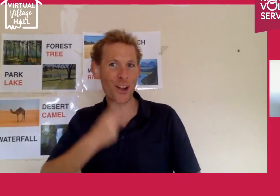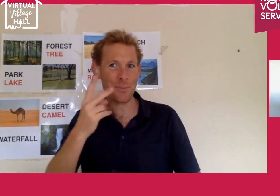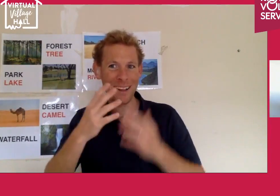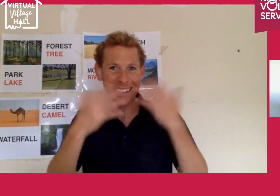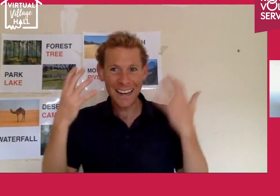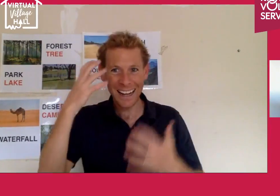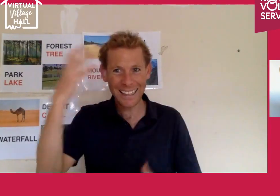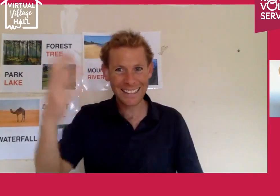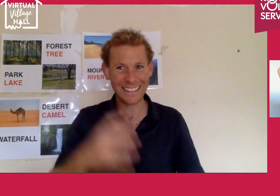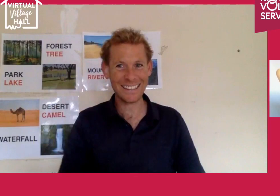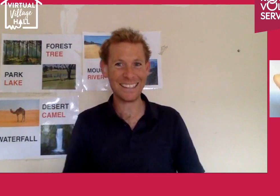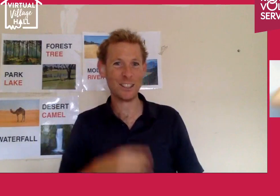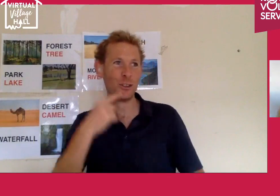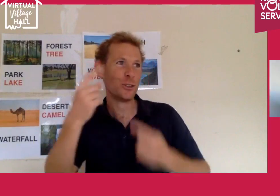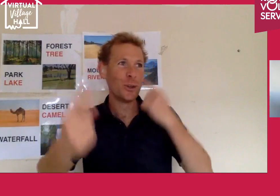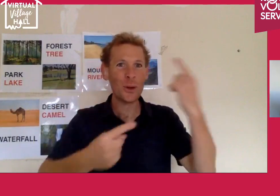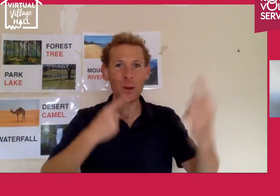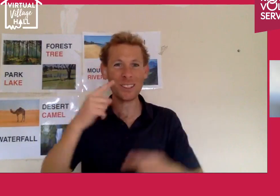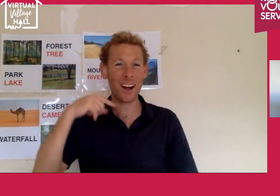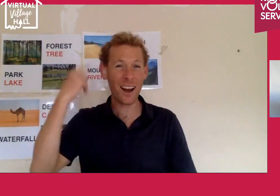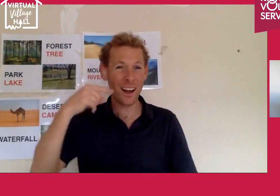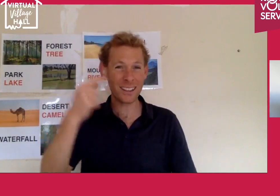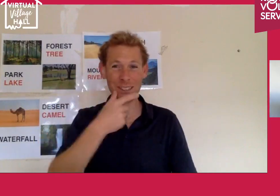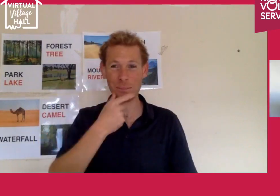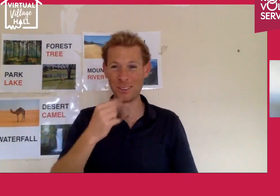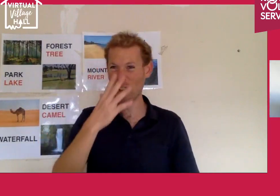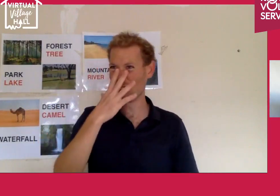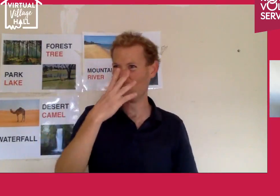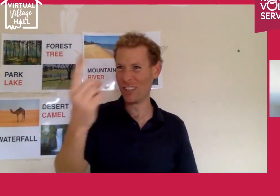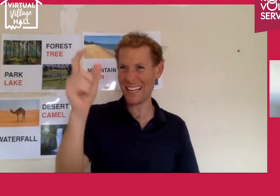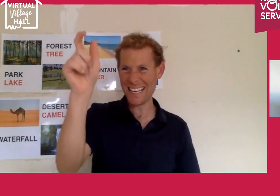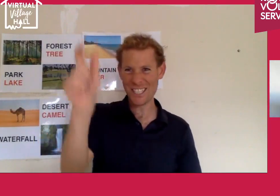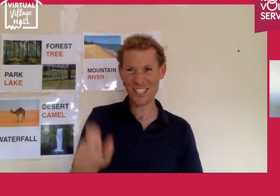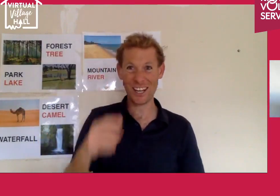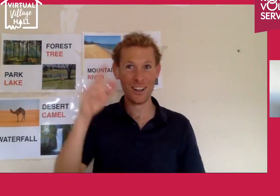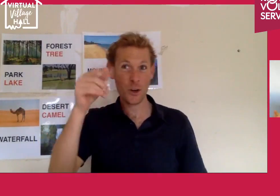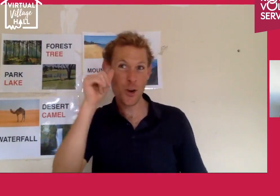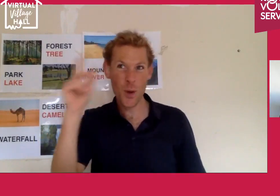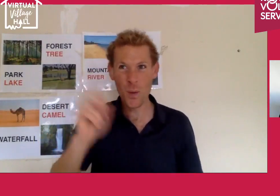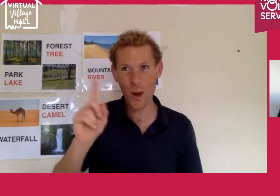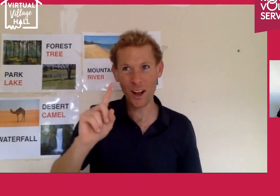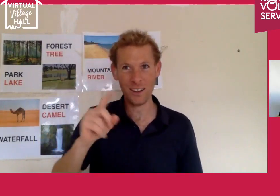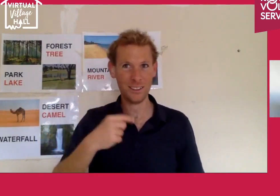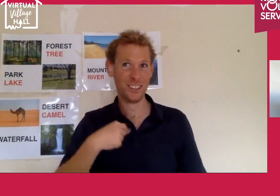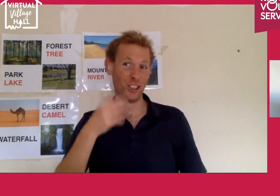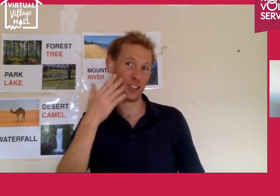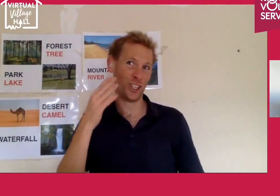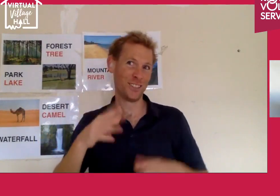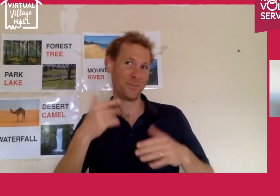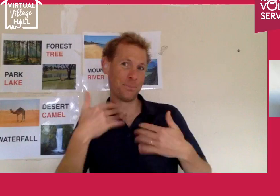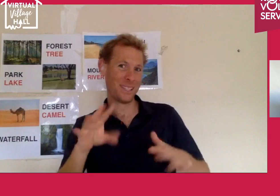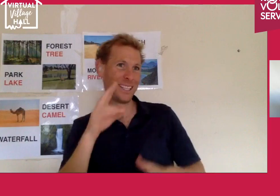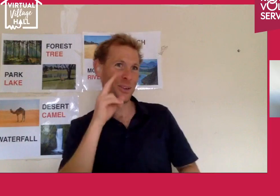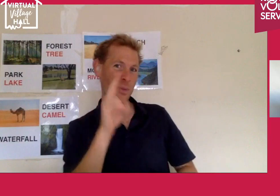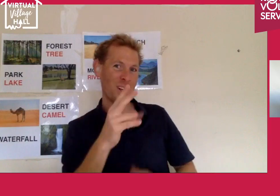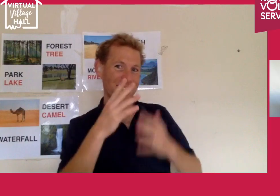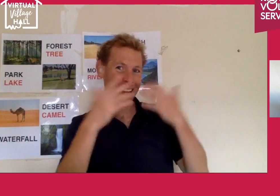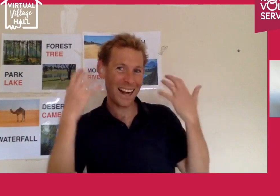because they enjoyed it. And then they kept going on and on and on about the Lion King and the giraffe and the lion and the